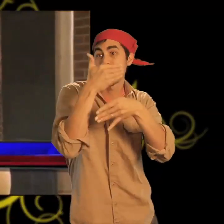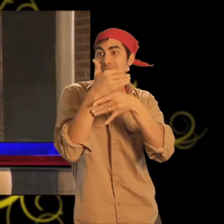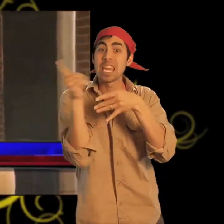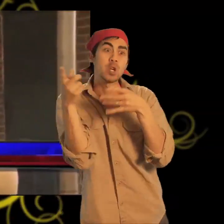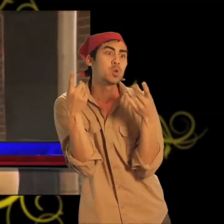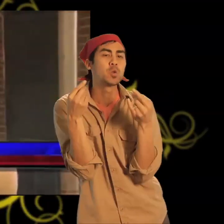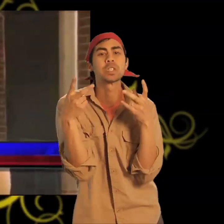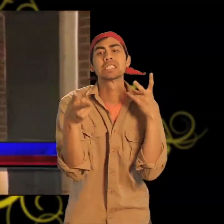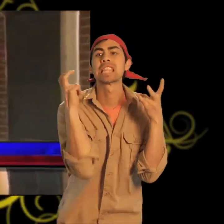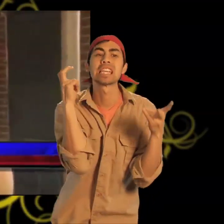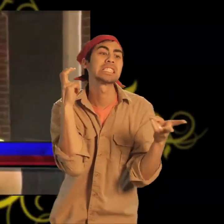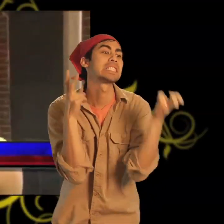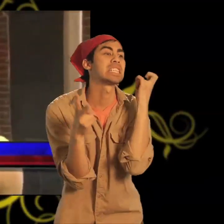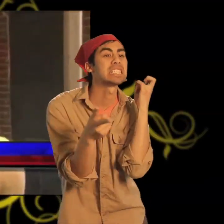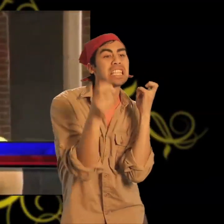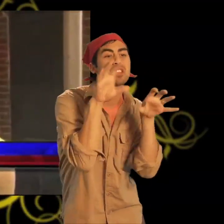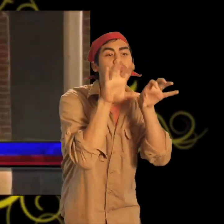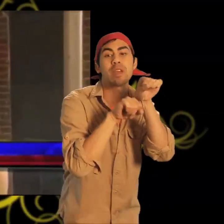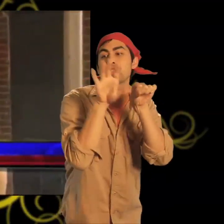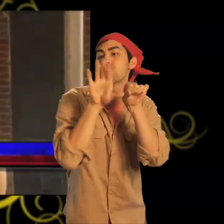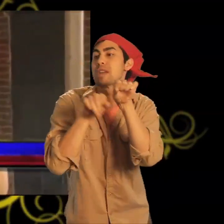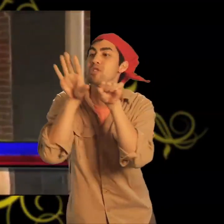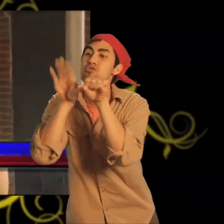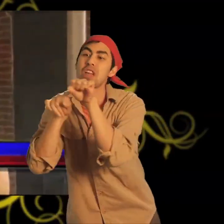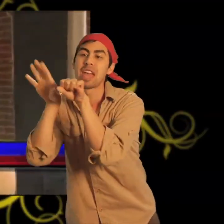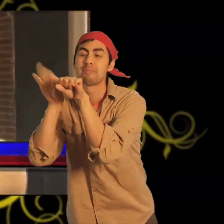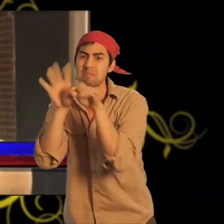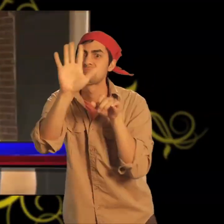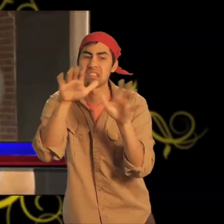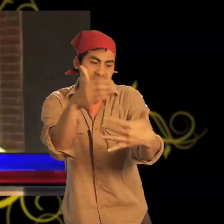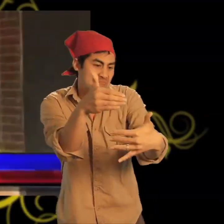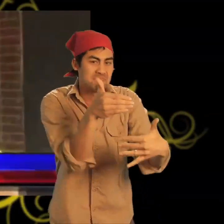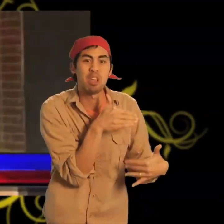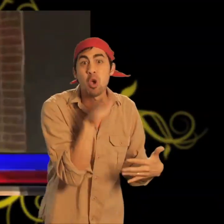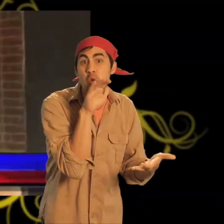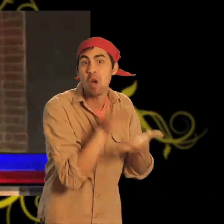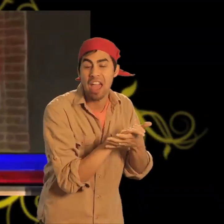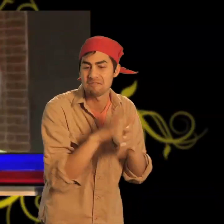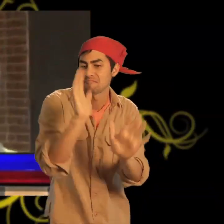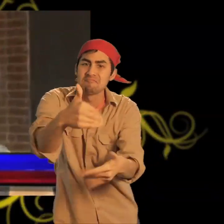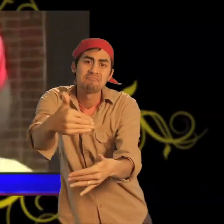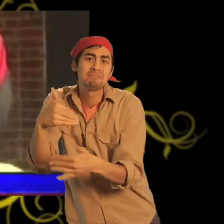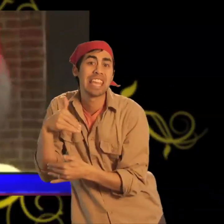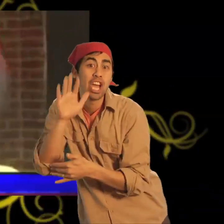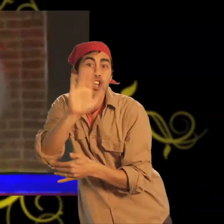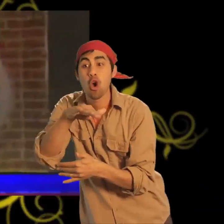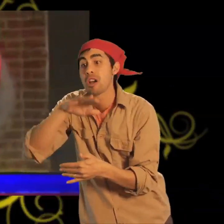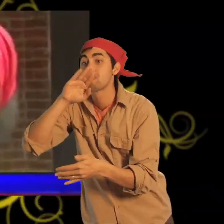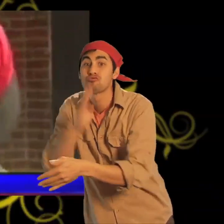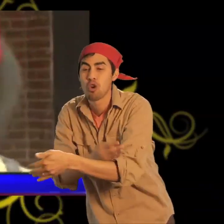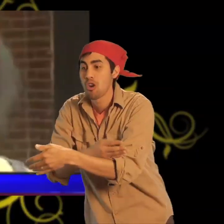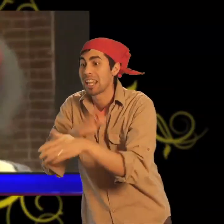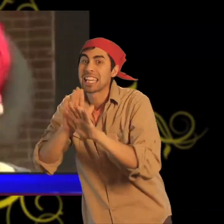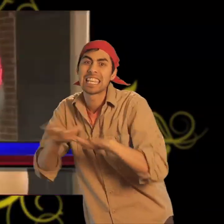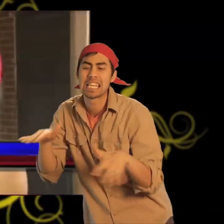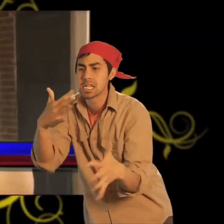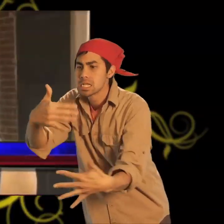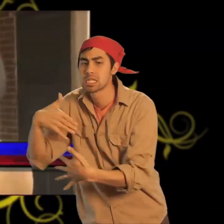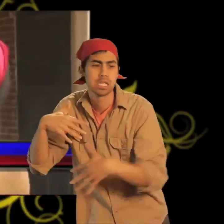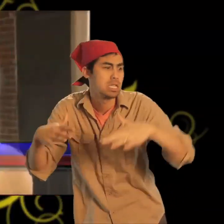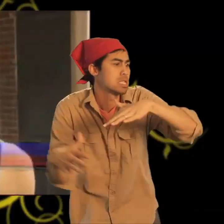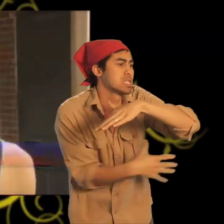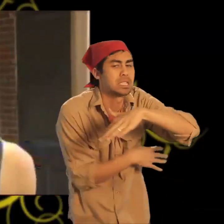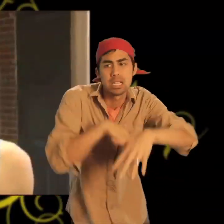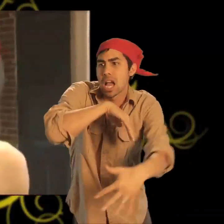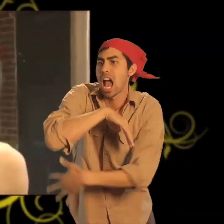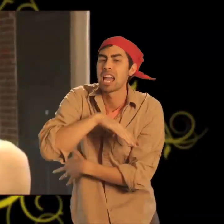your people up, trying to rape them. So y'all need to hide your kids, hide your wife, hide your kids, hide your wife, hide your kids, hide your wife, and